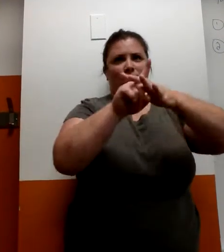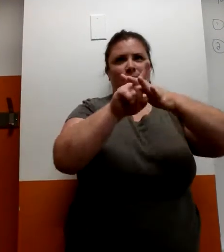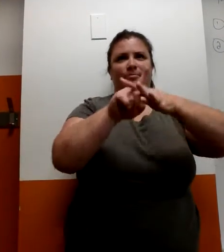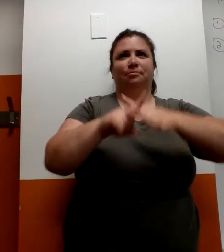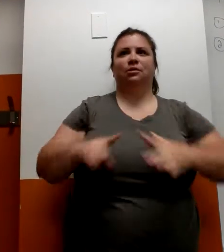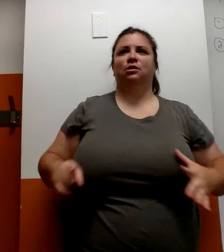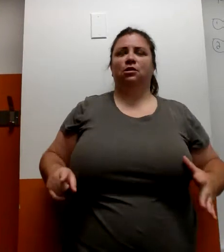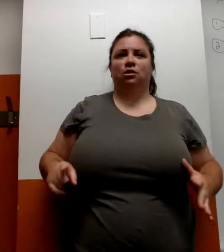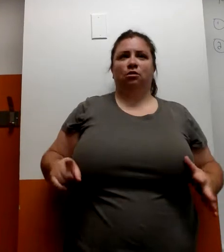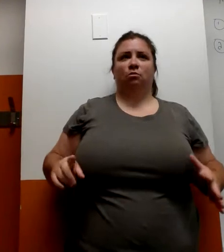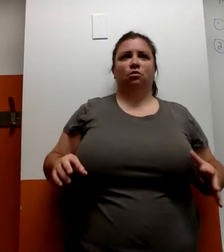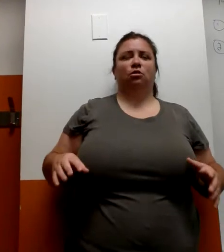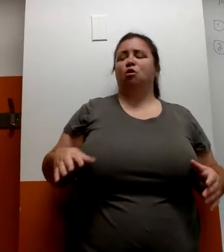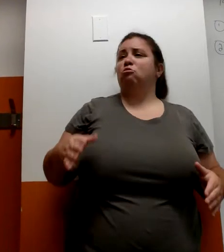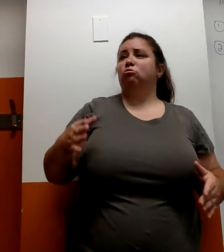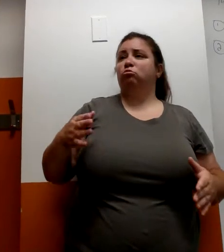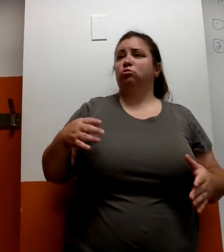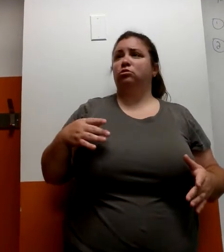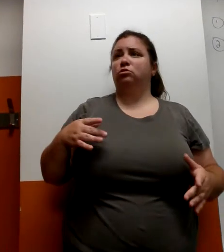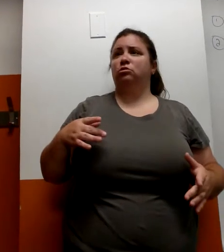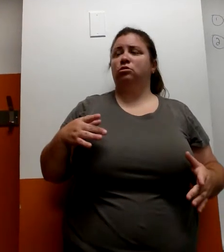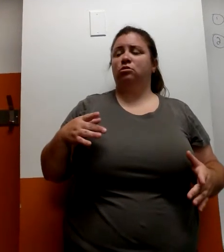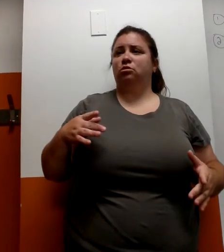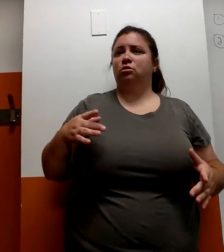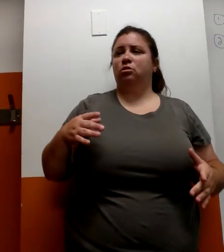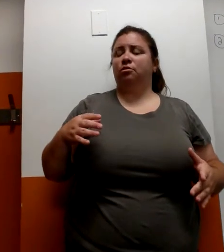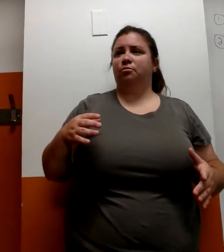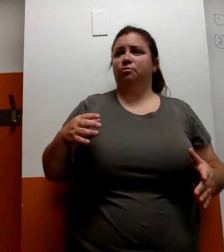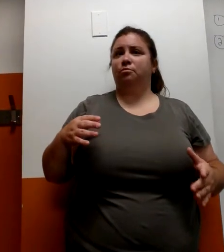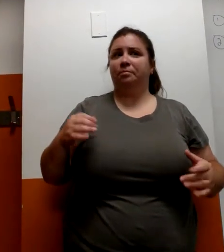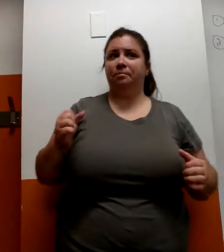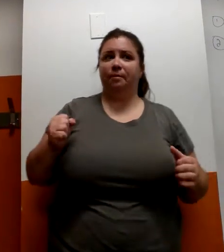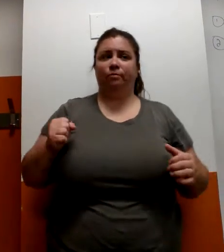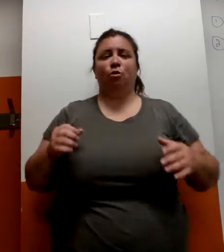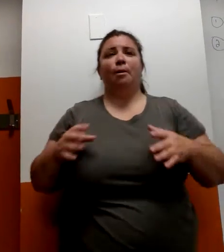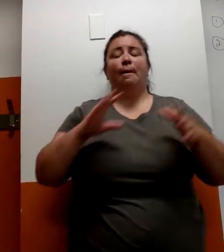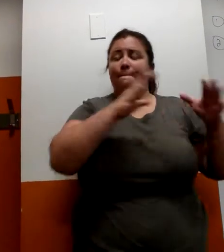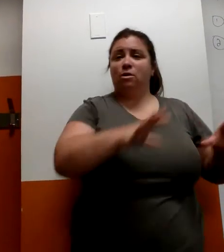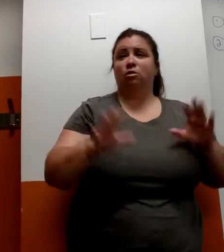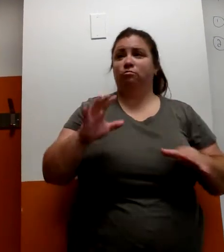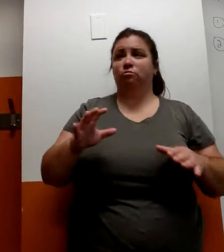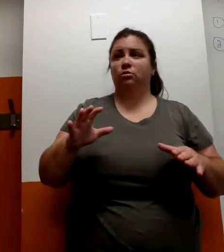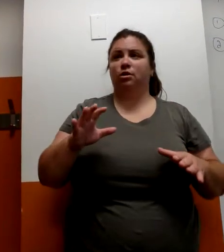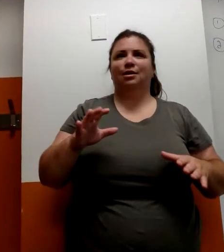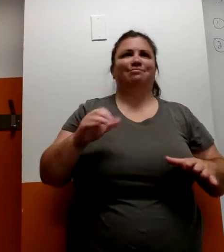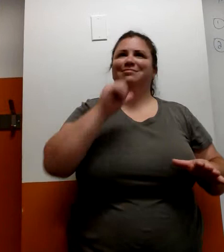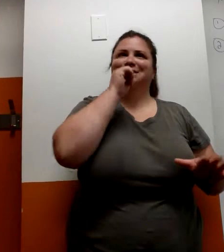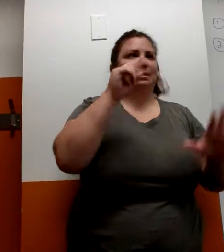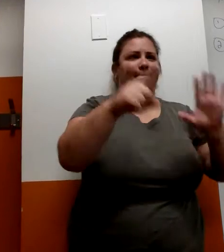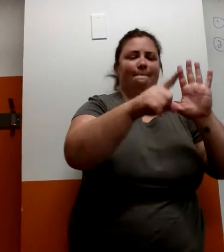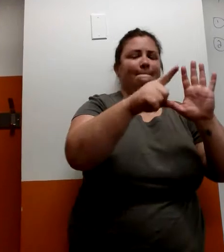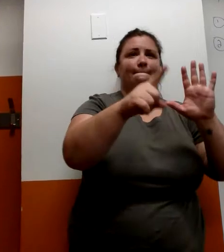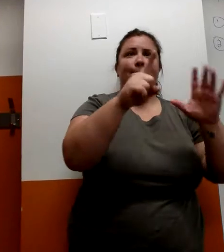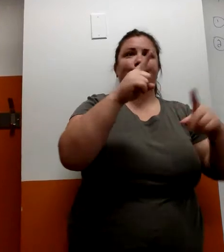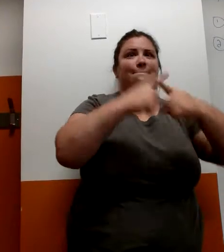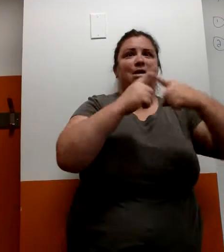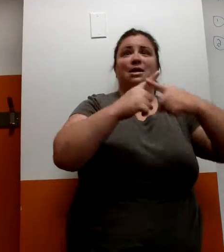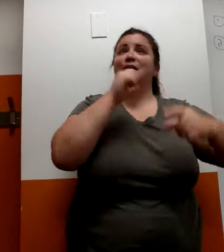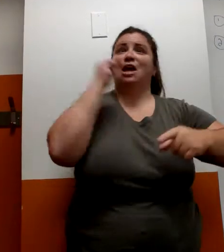we didn't talk about that I do want to mention is that behavior is not always a positive action. Is there